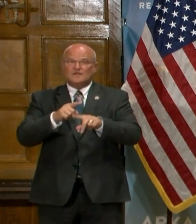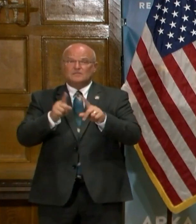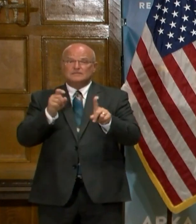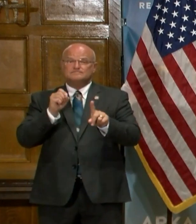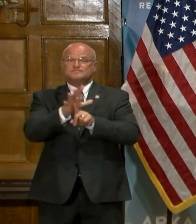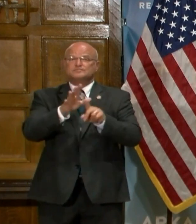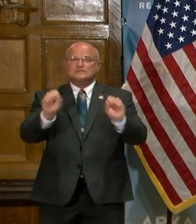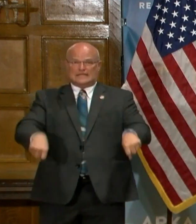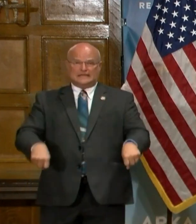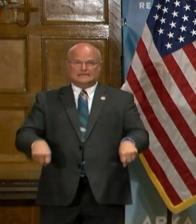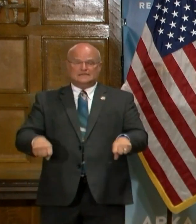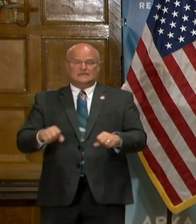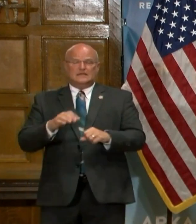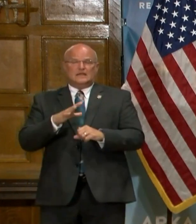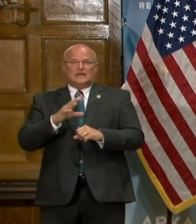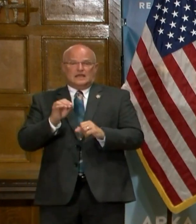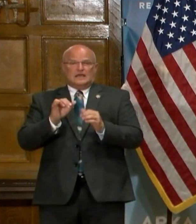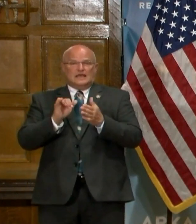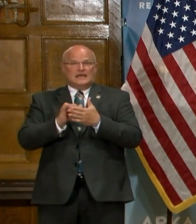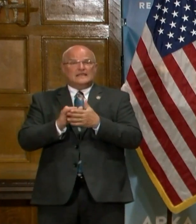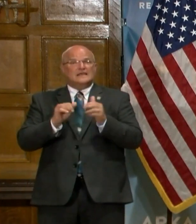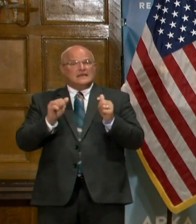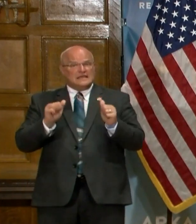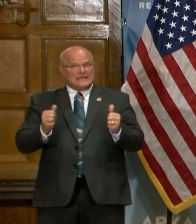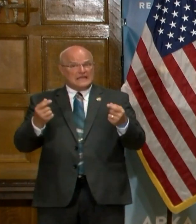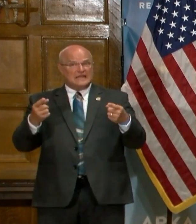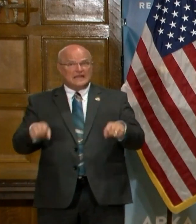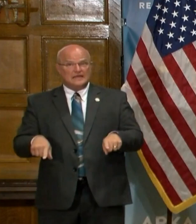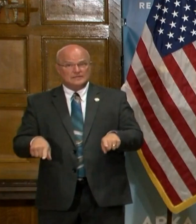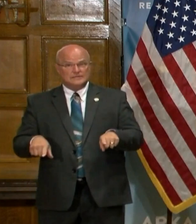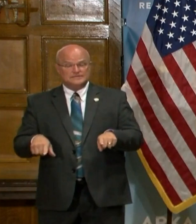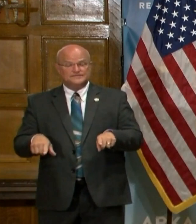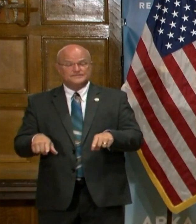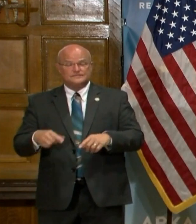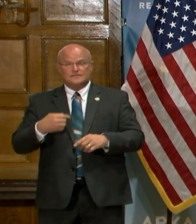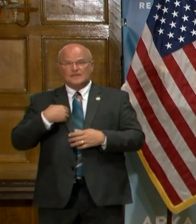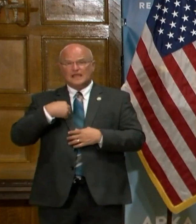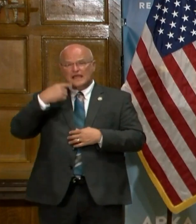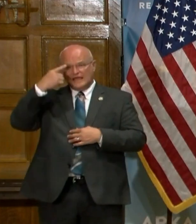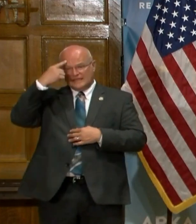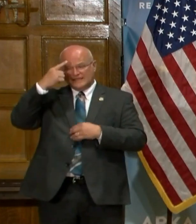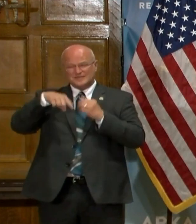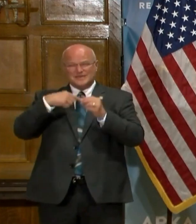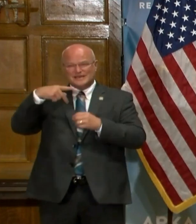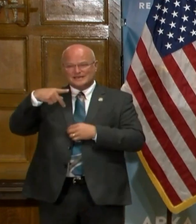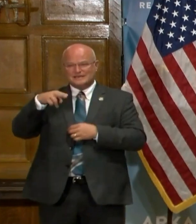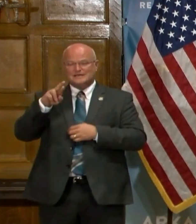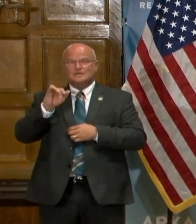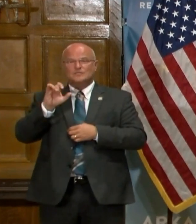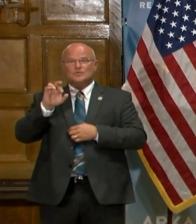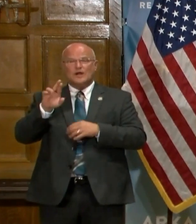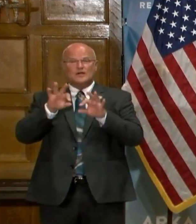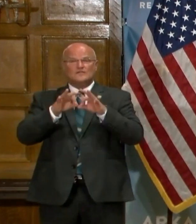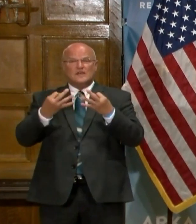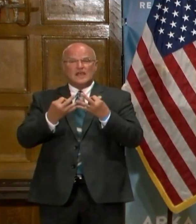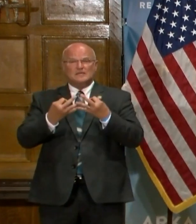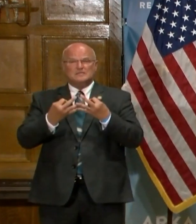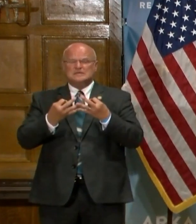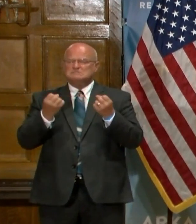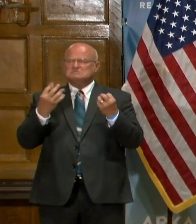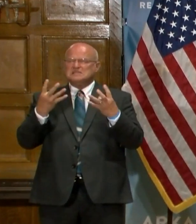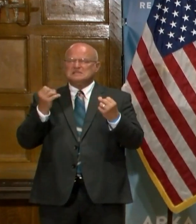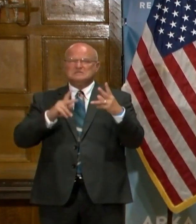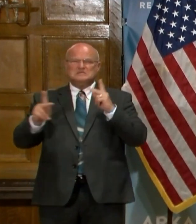careful, and that it can happen. And I think about the Pryor family. It's a well-known